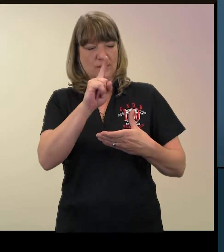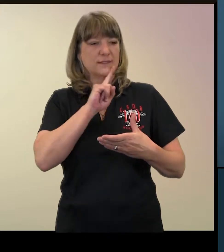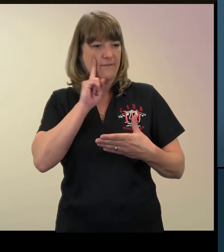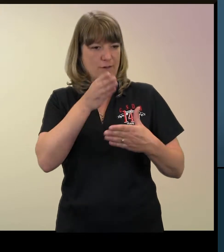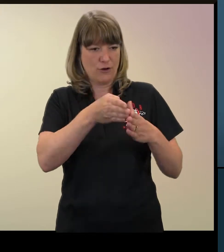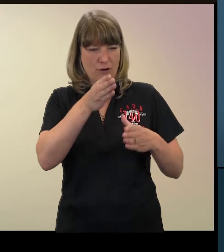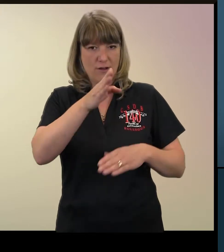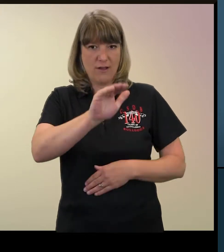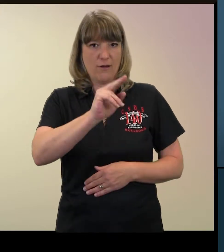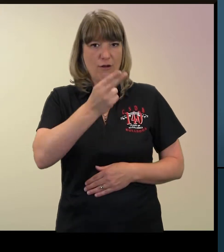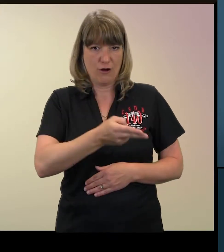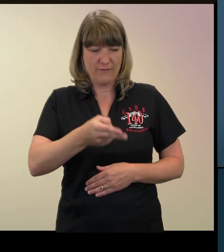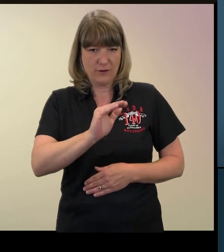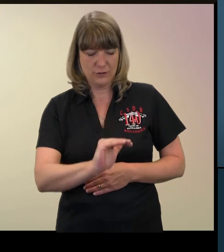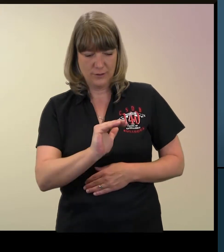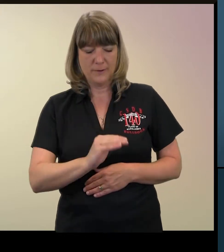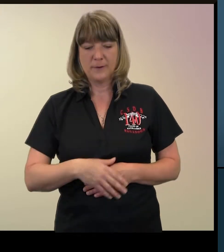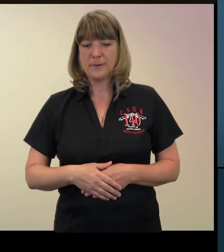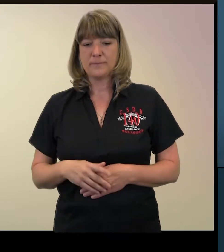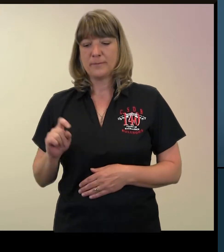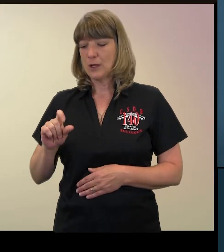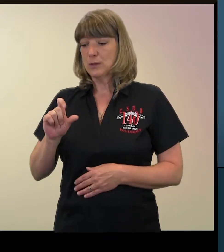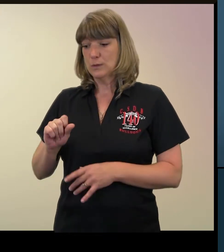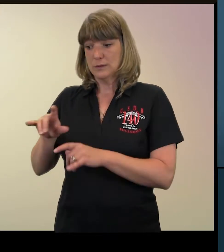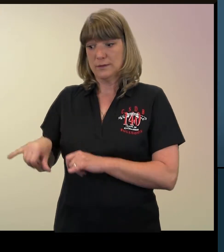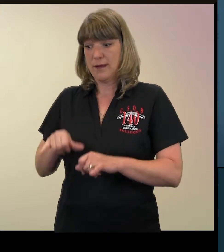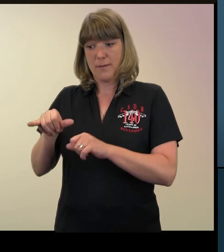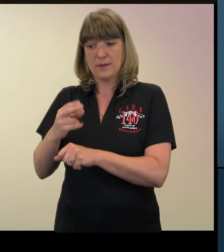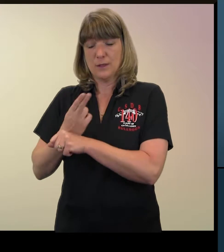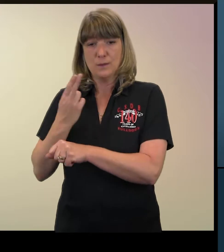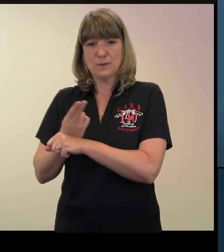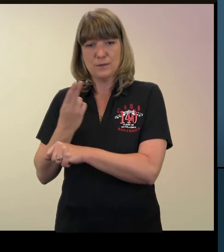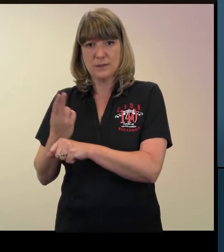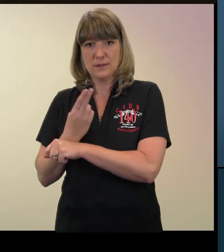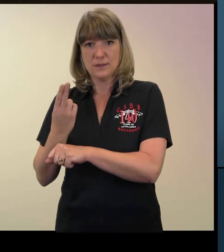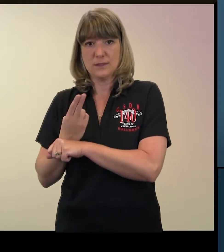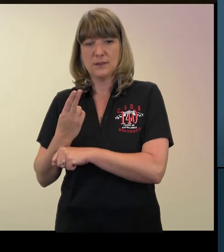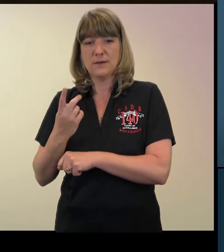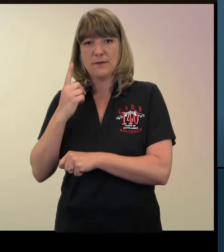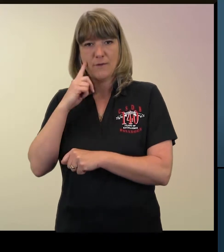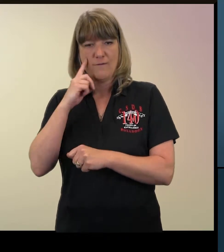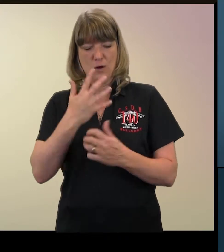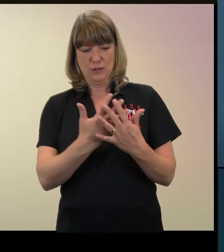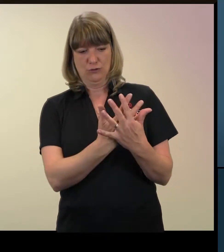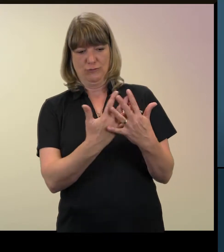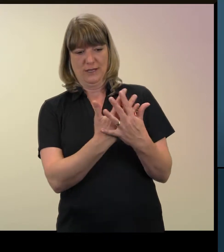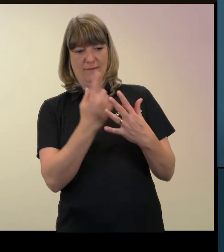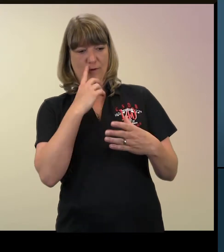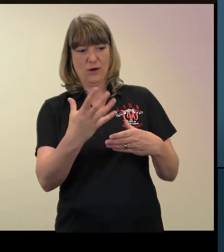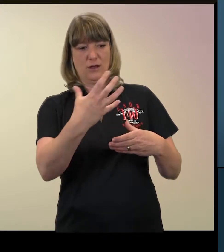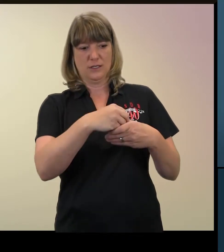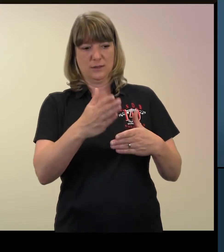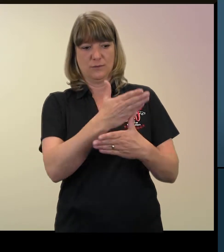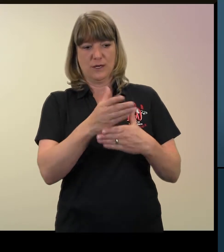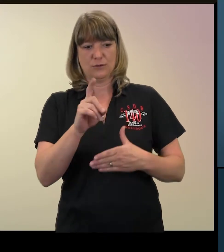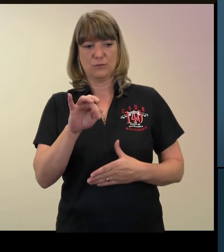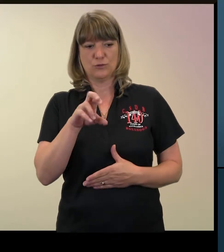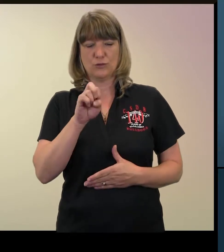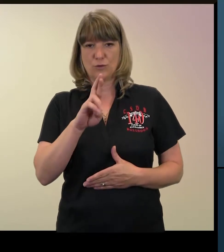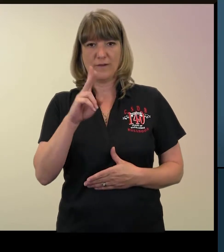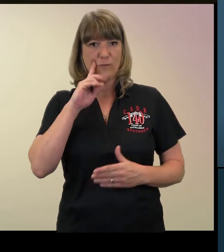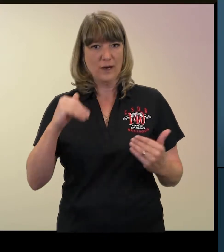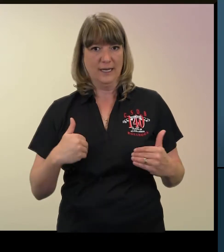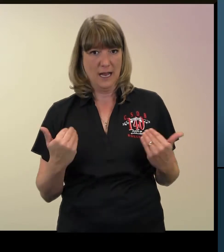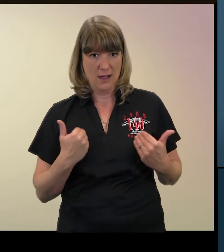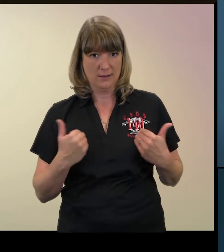hearing. So one of the tools that is commonly used in screening for an autism spectrum disorder in very young children,